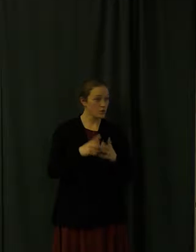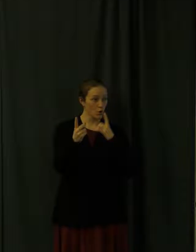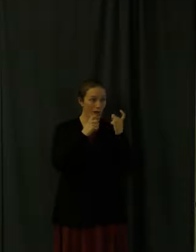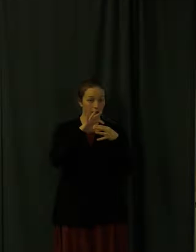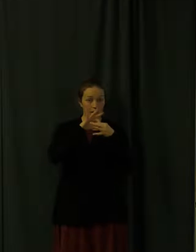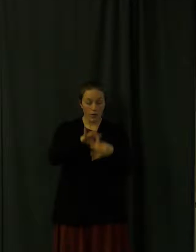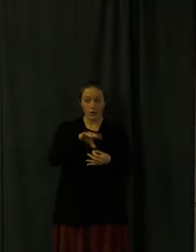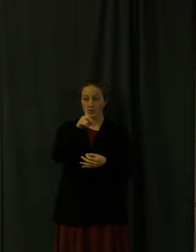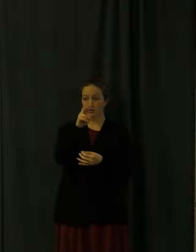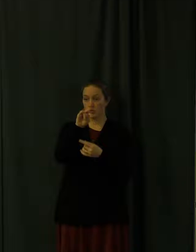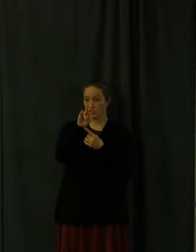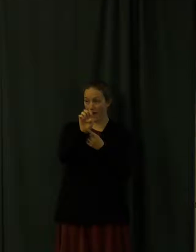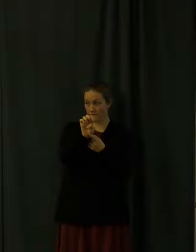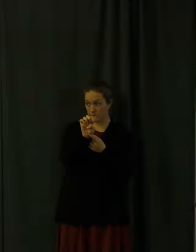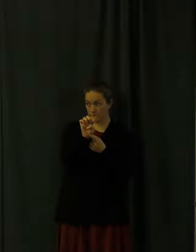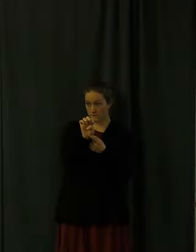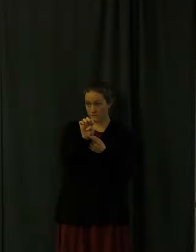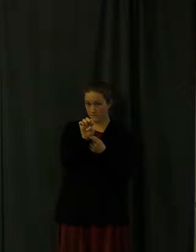Drive?